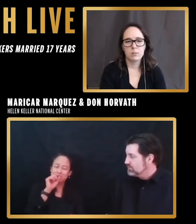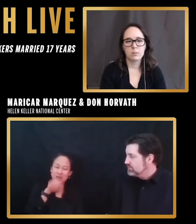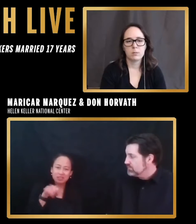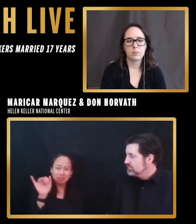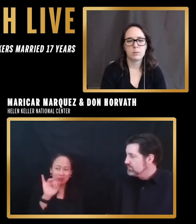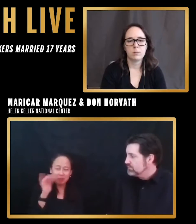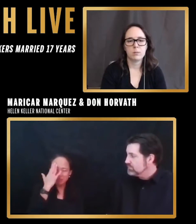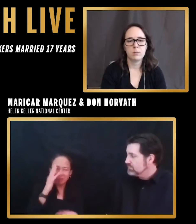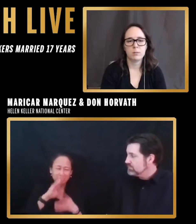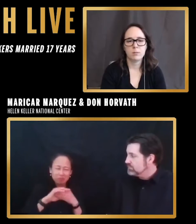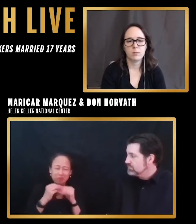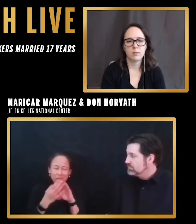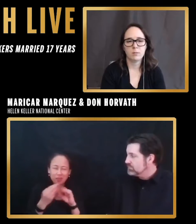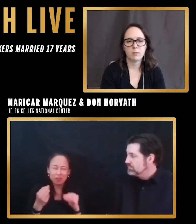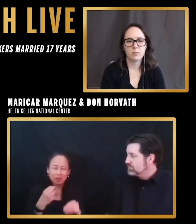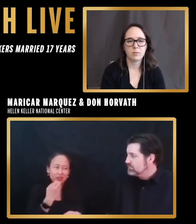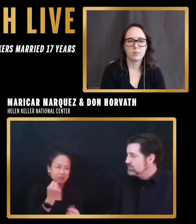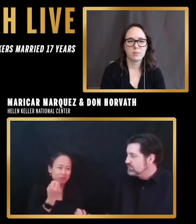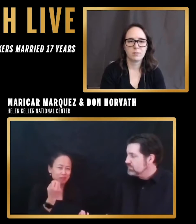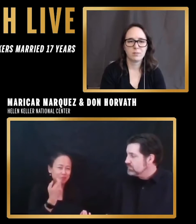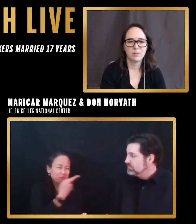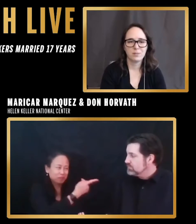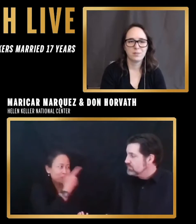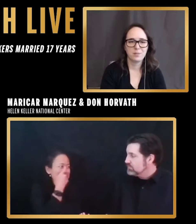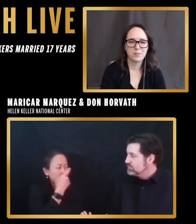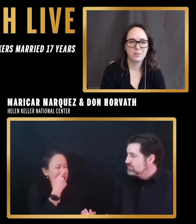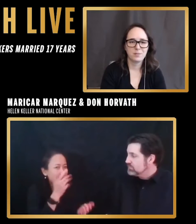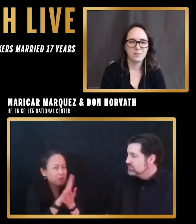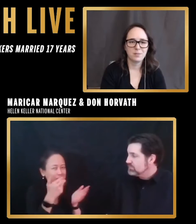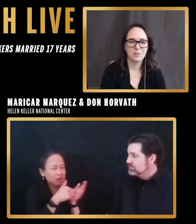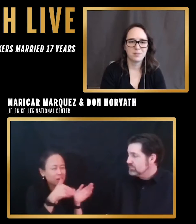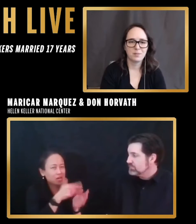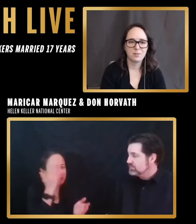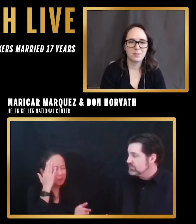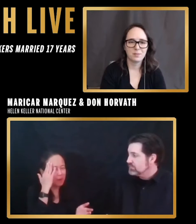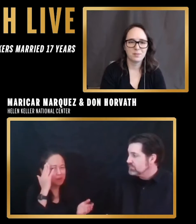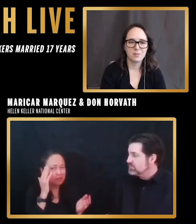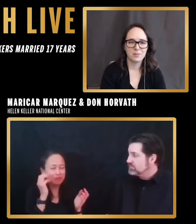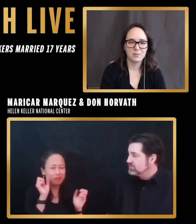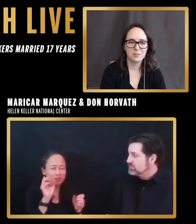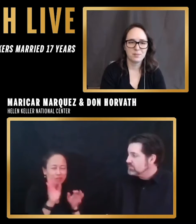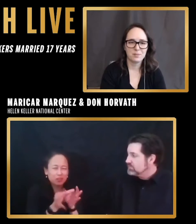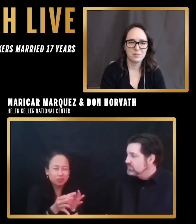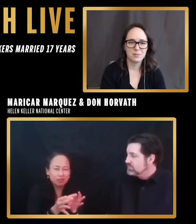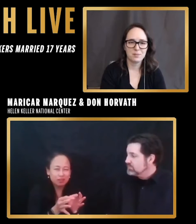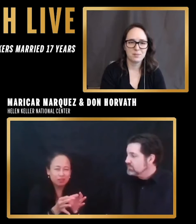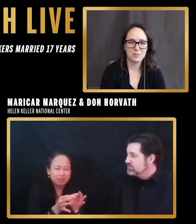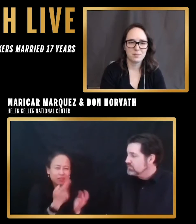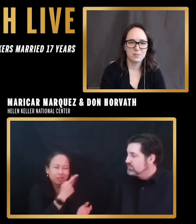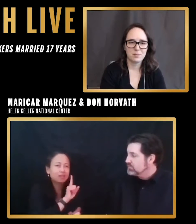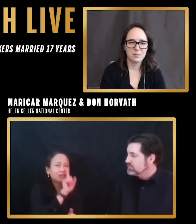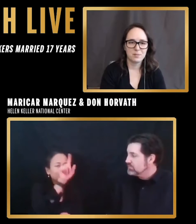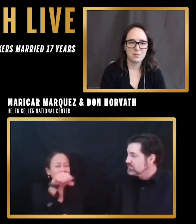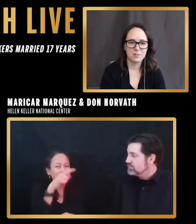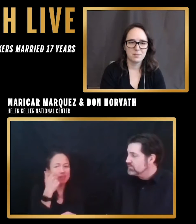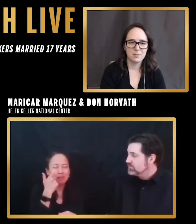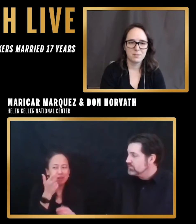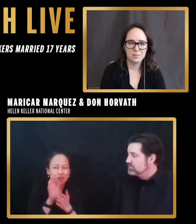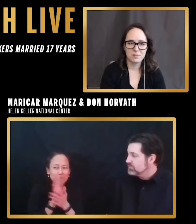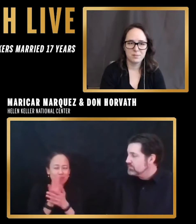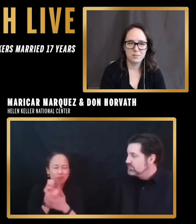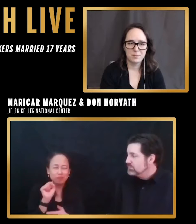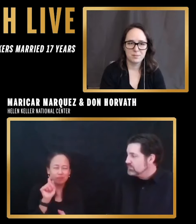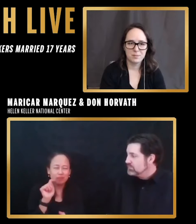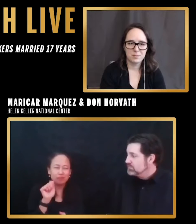For example, he loves Star Wars. And I've known the story, and he tends to watch those movies often, and